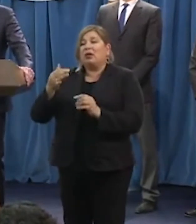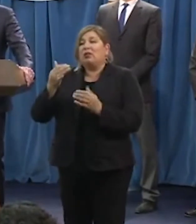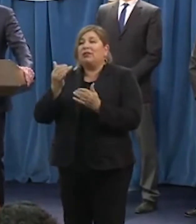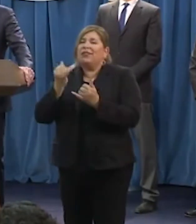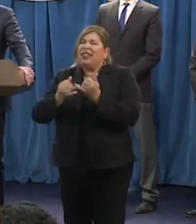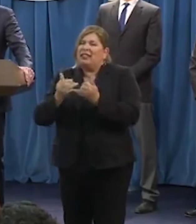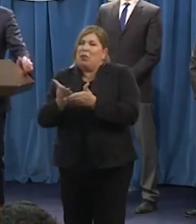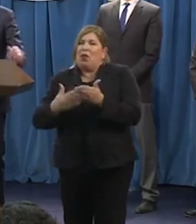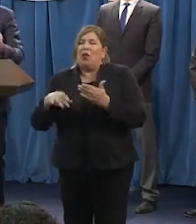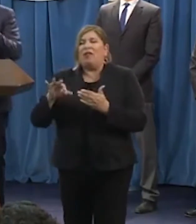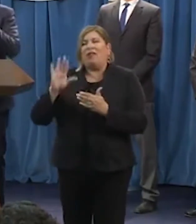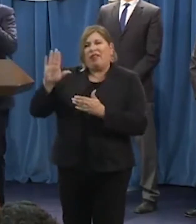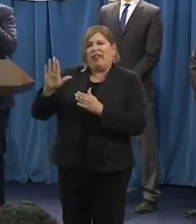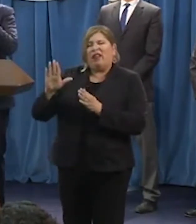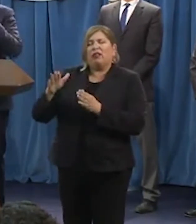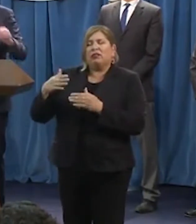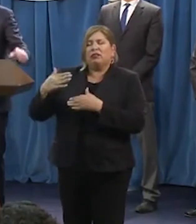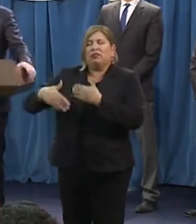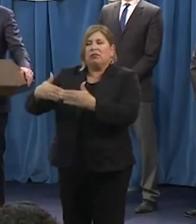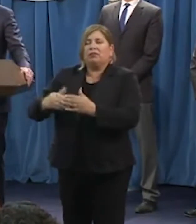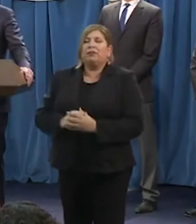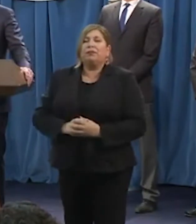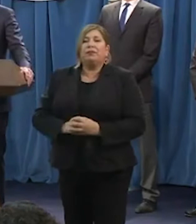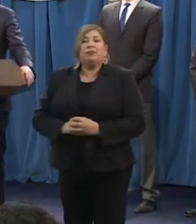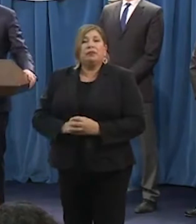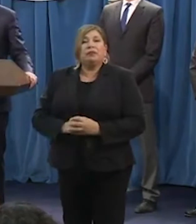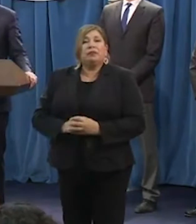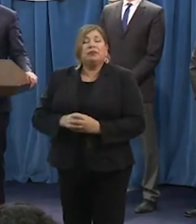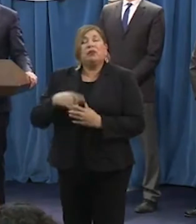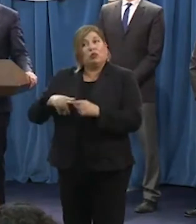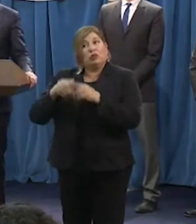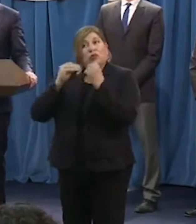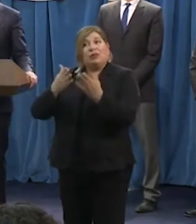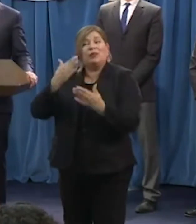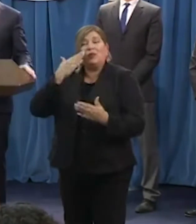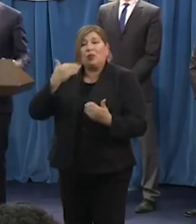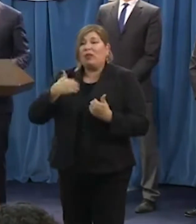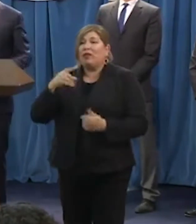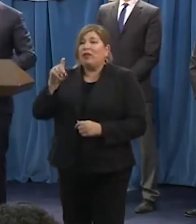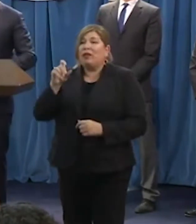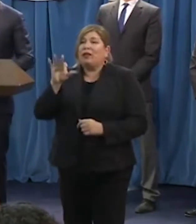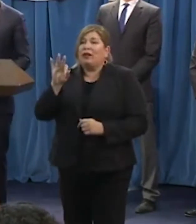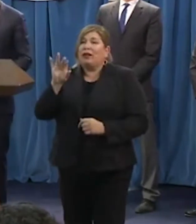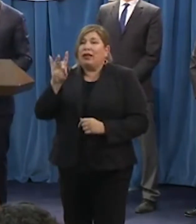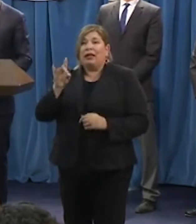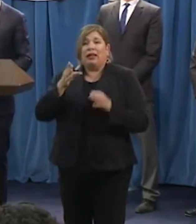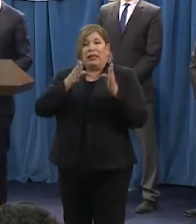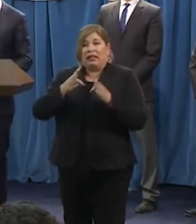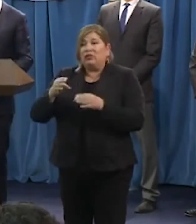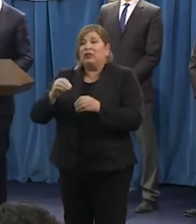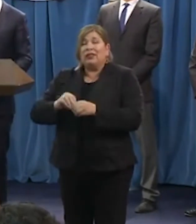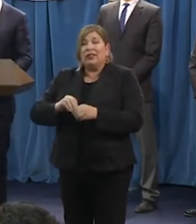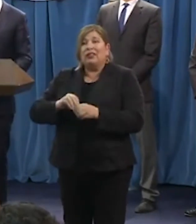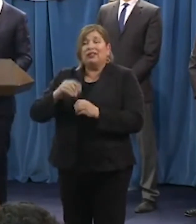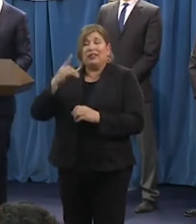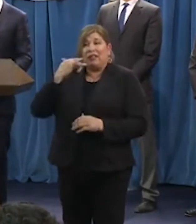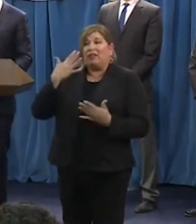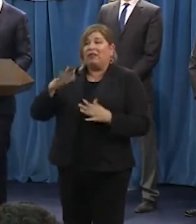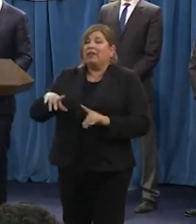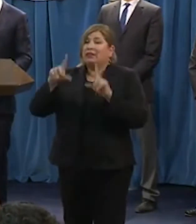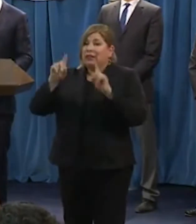phase. Just a beginning update, 198 individuals in the state of California have been tested